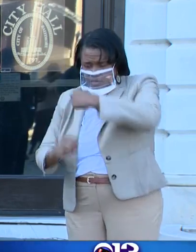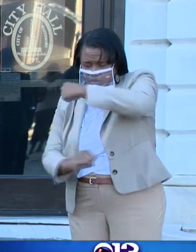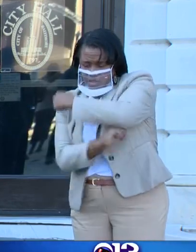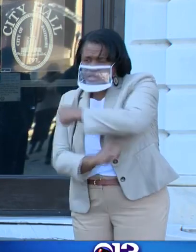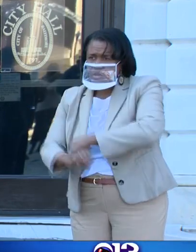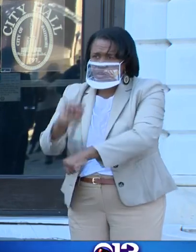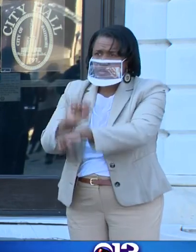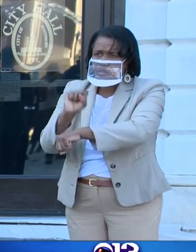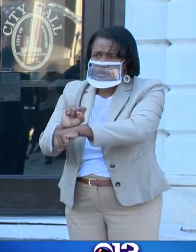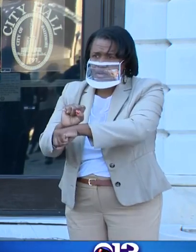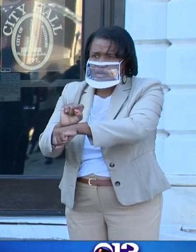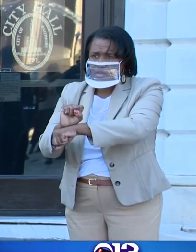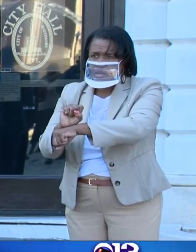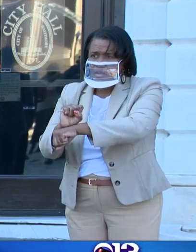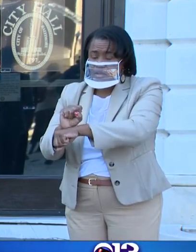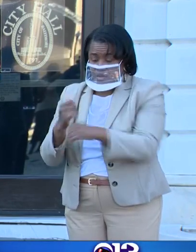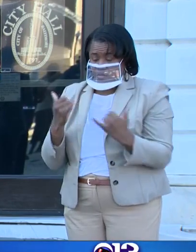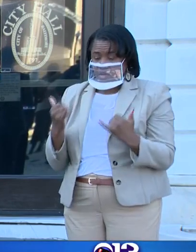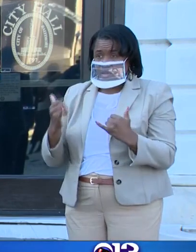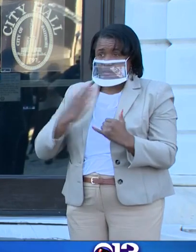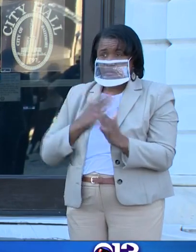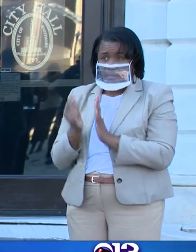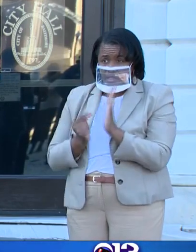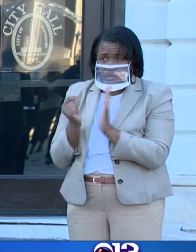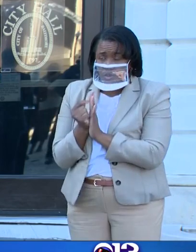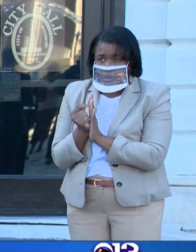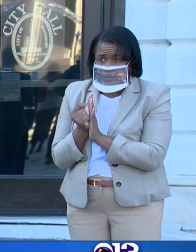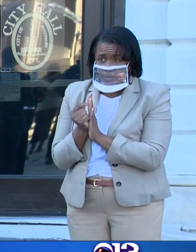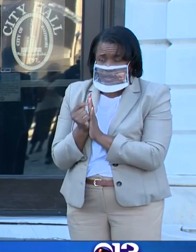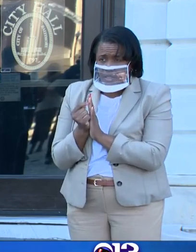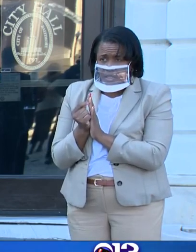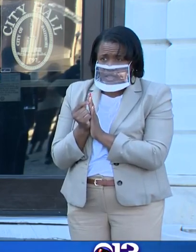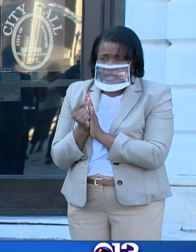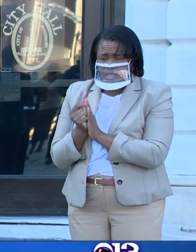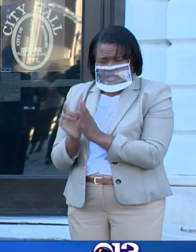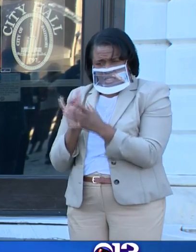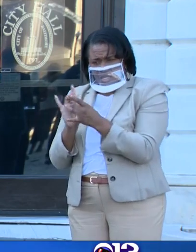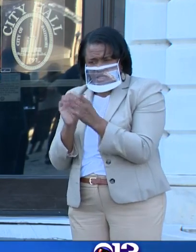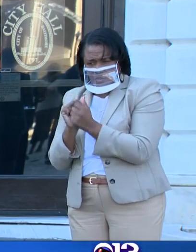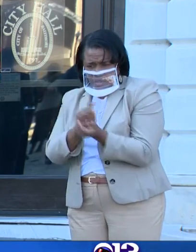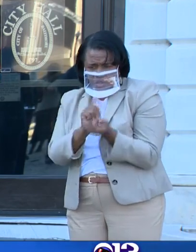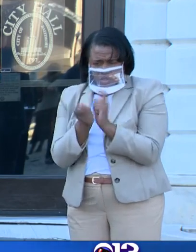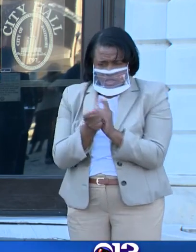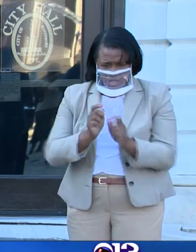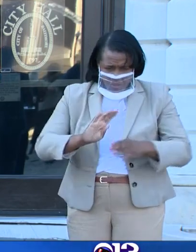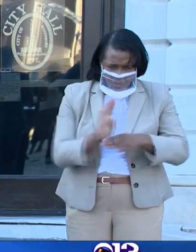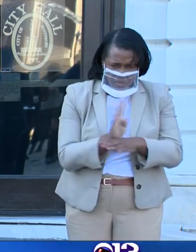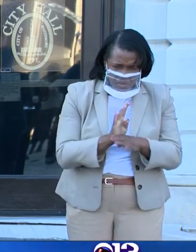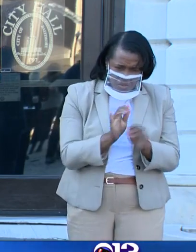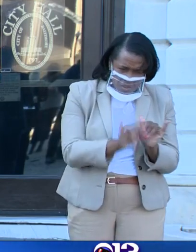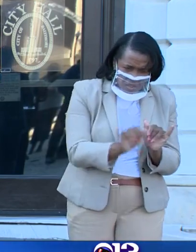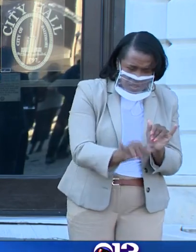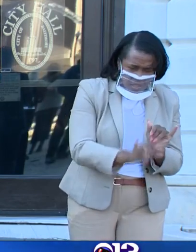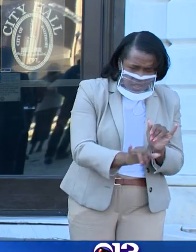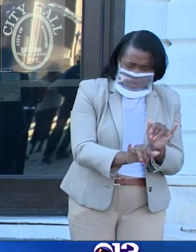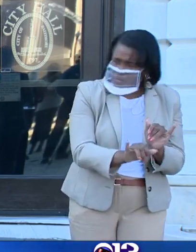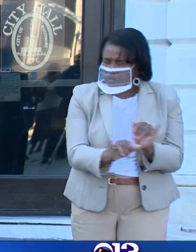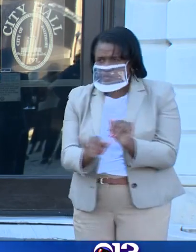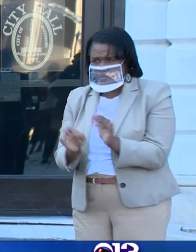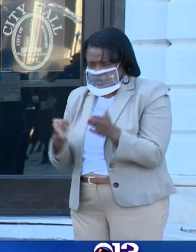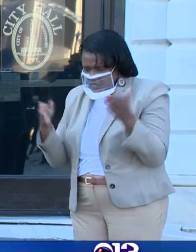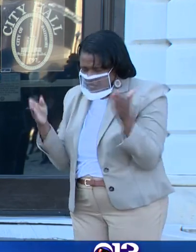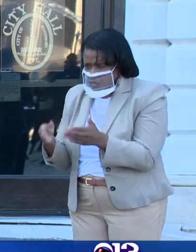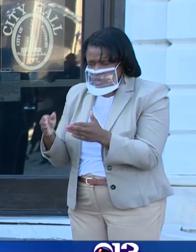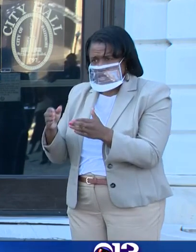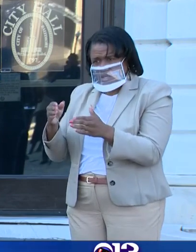work. This term is about changing business as usual and building strategy that serves us